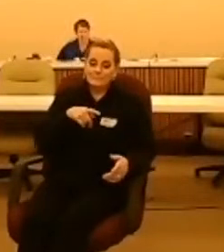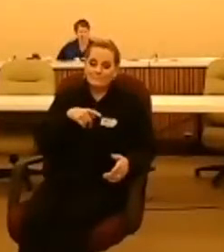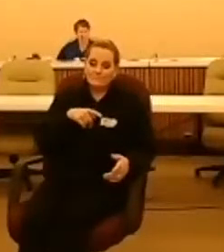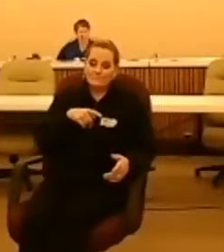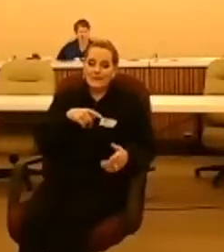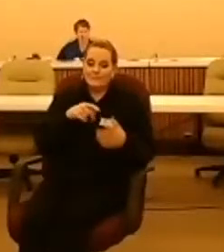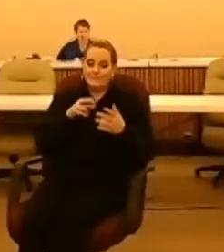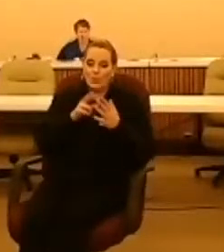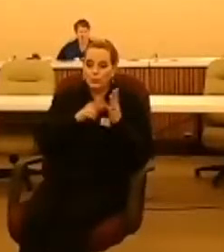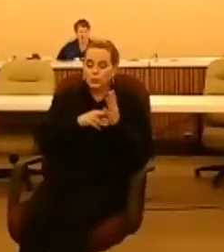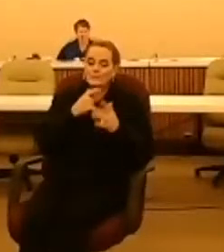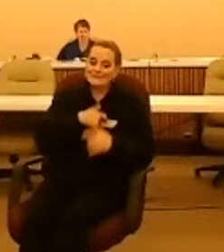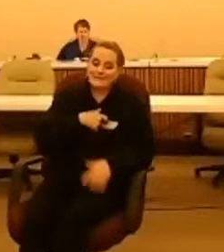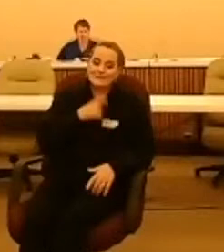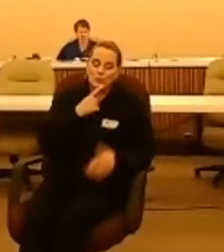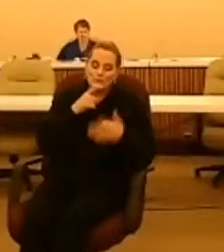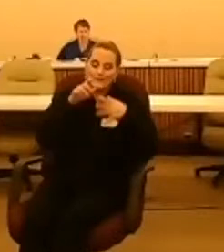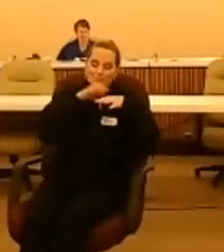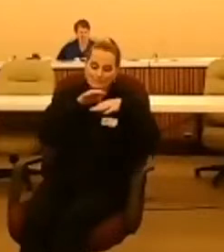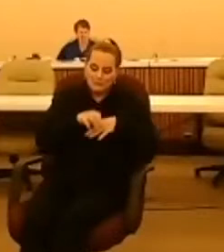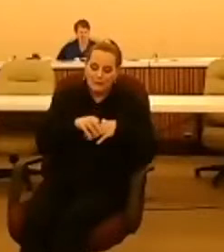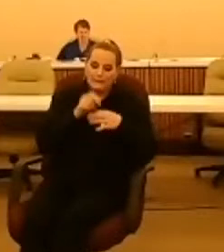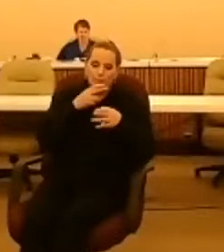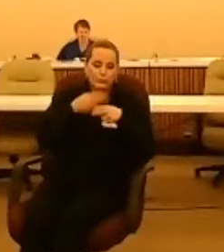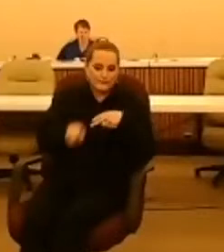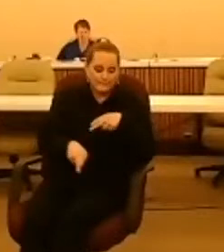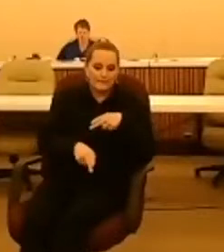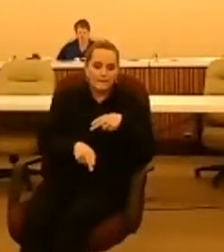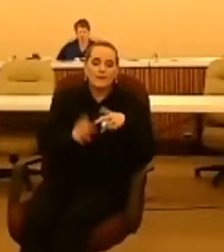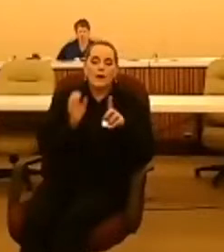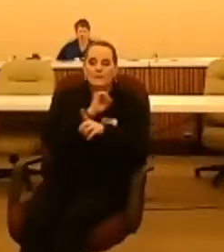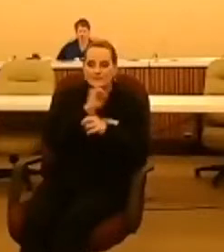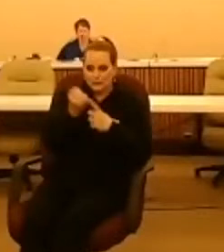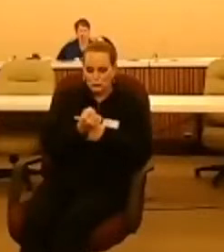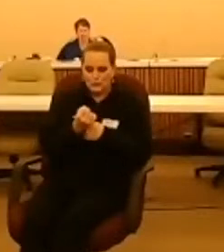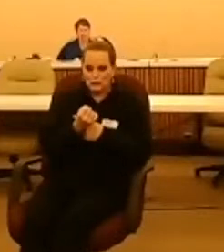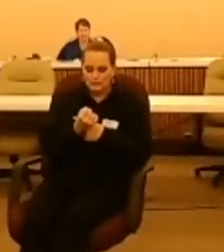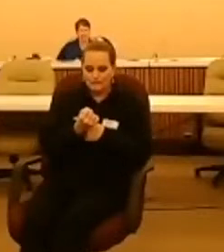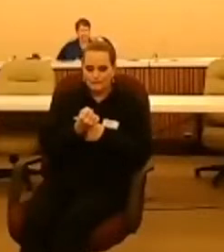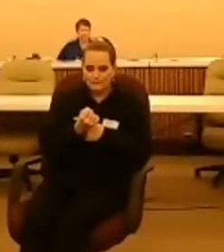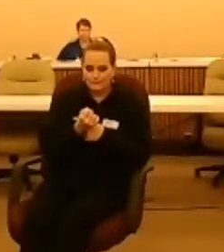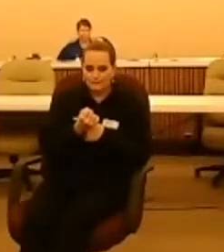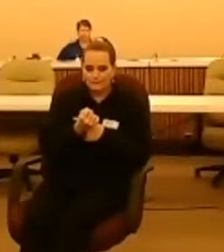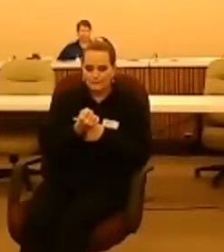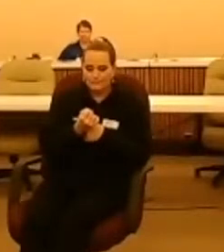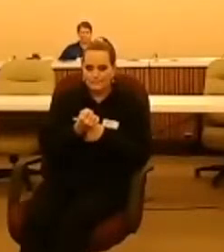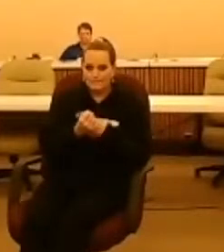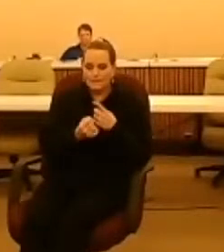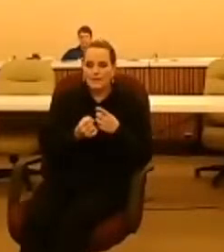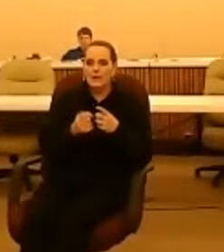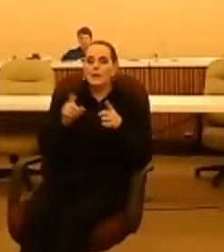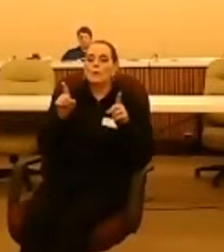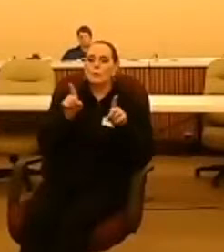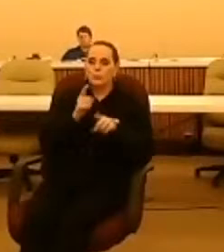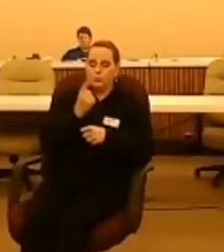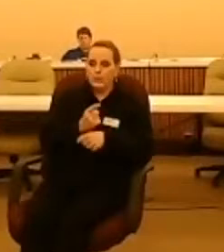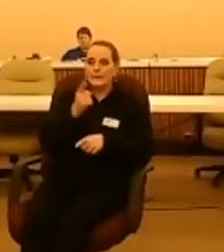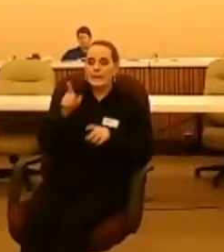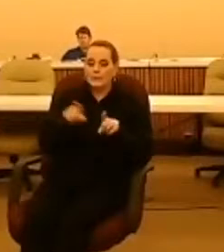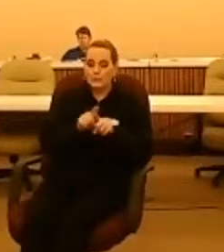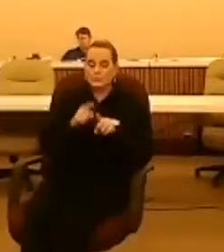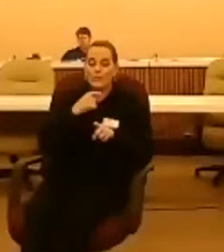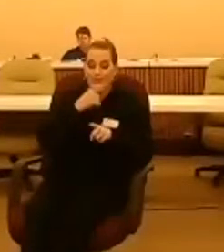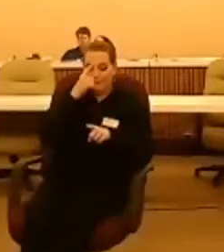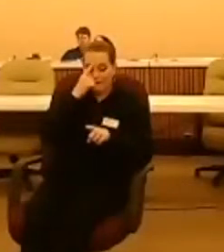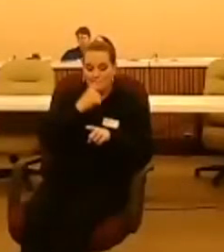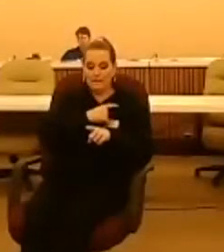basically a brief summary of the status of the matter. Right, and I also think that the provision that